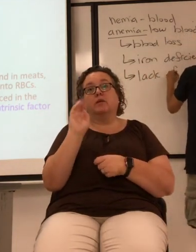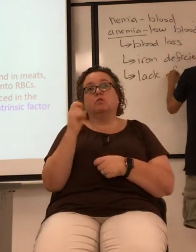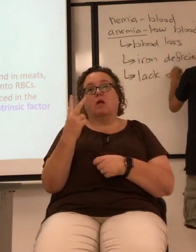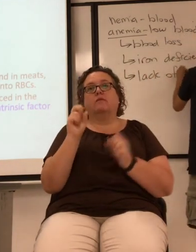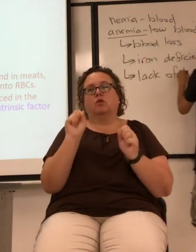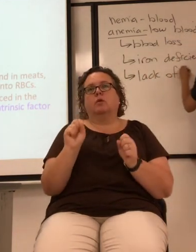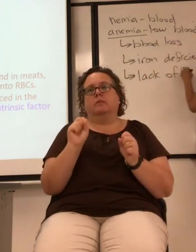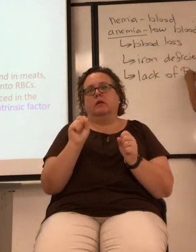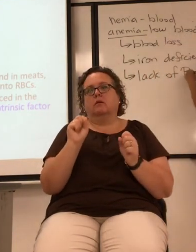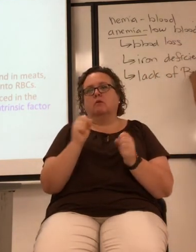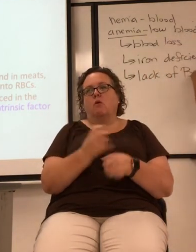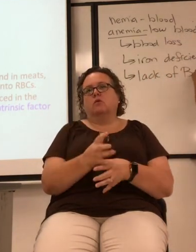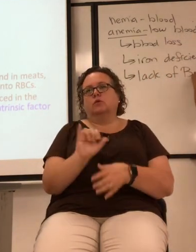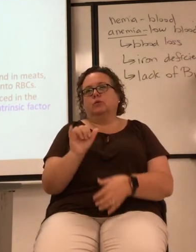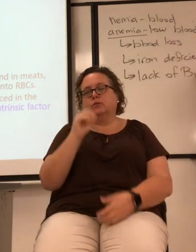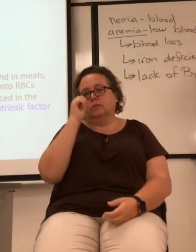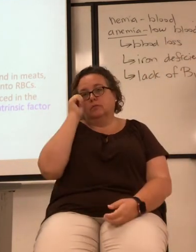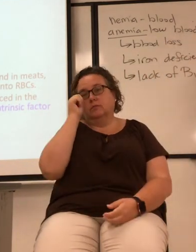Lack of